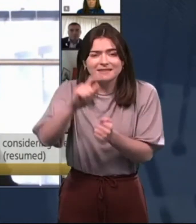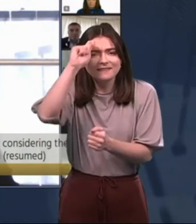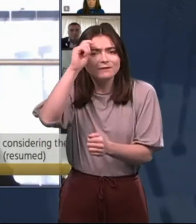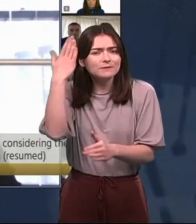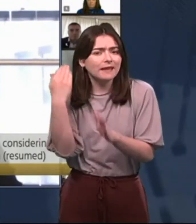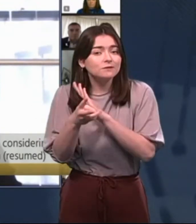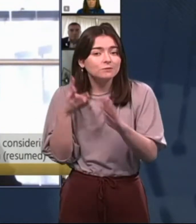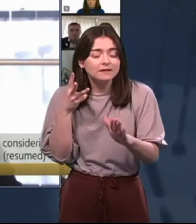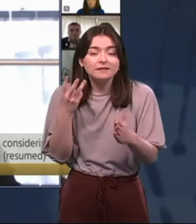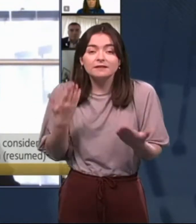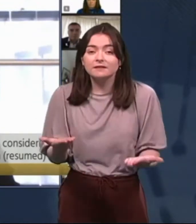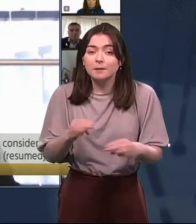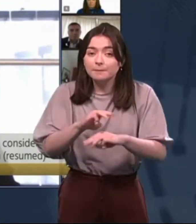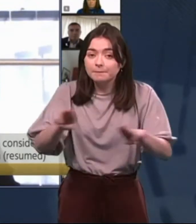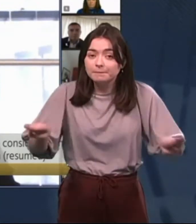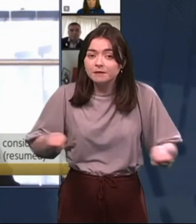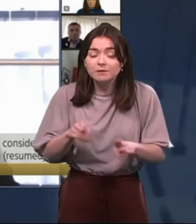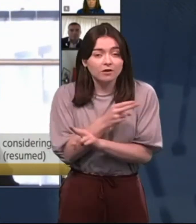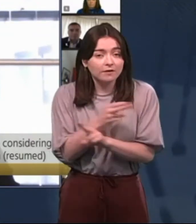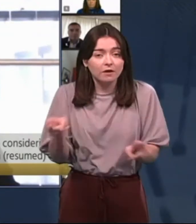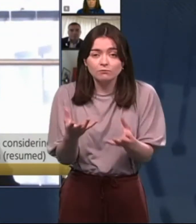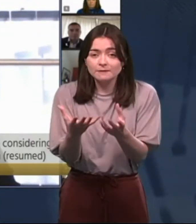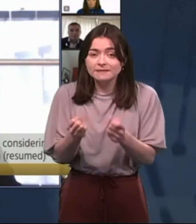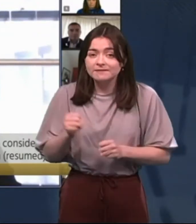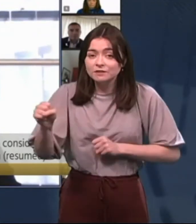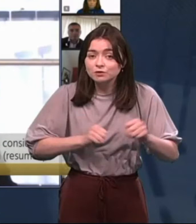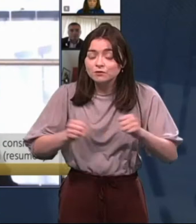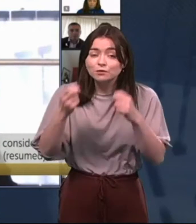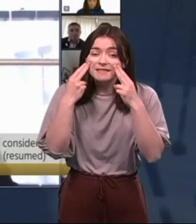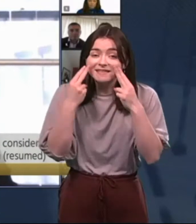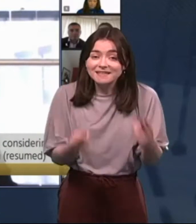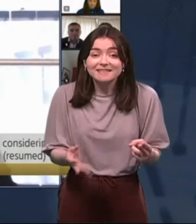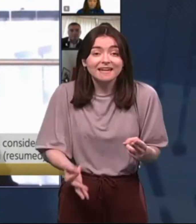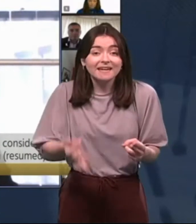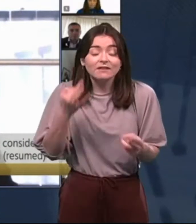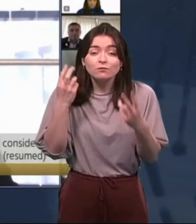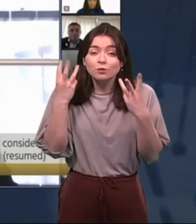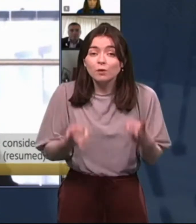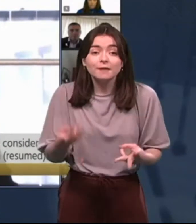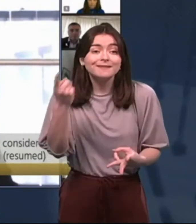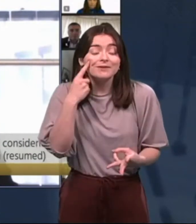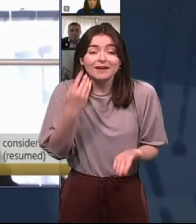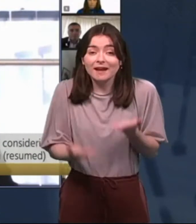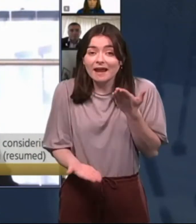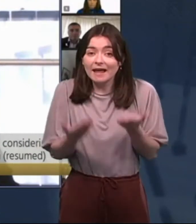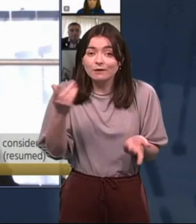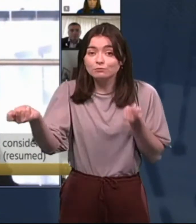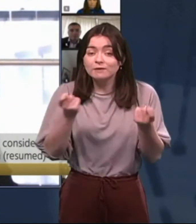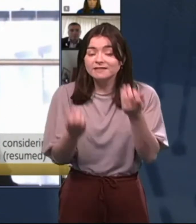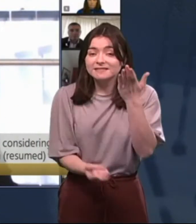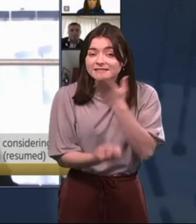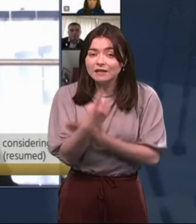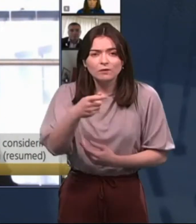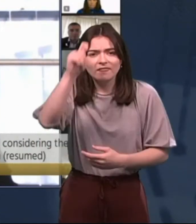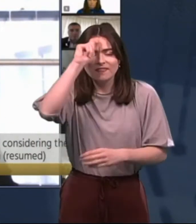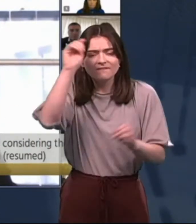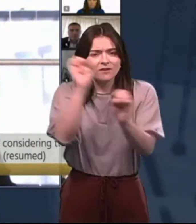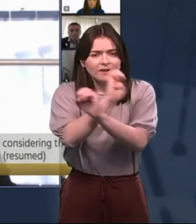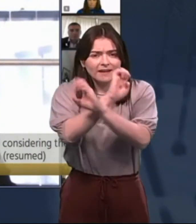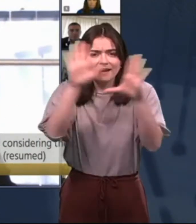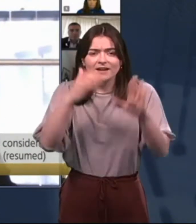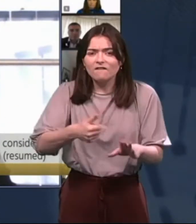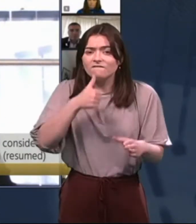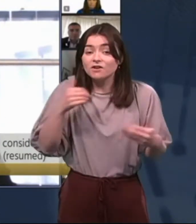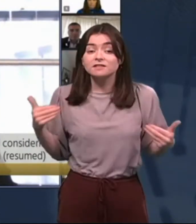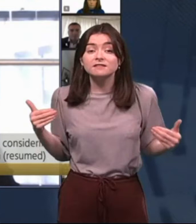week. People just absolutely aren't getting the service they need, and if we want to look at how do we go about addressing this issue, I think there's a very obvious first step, and that is